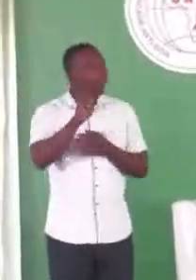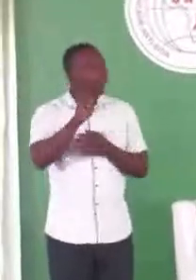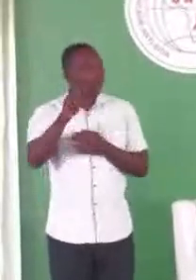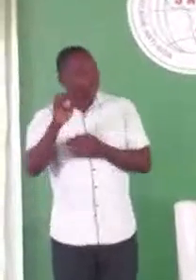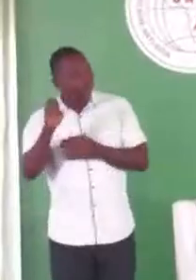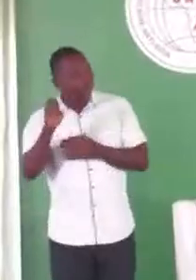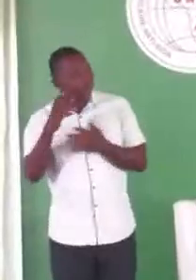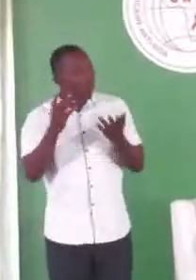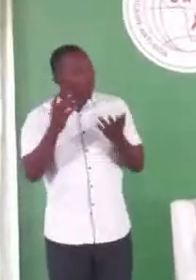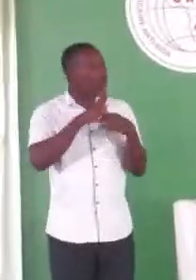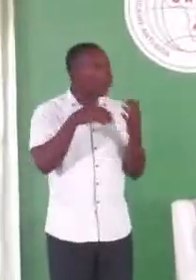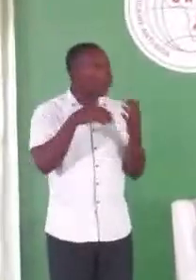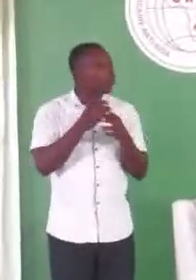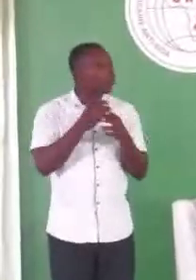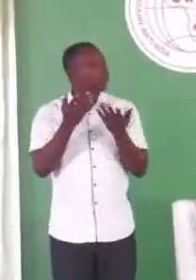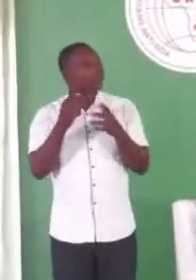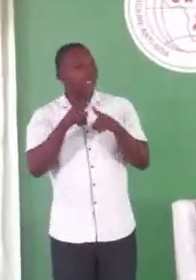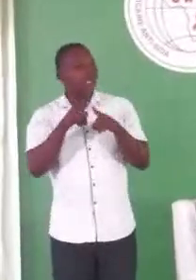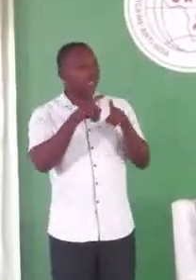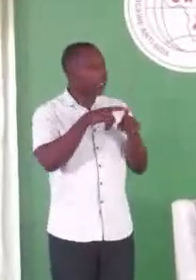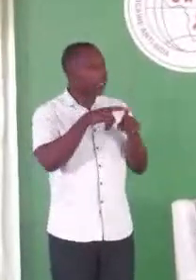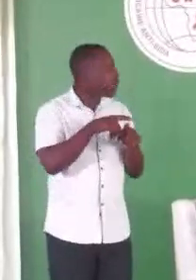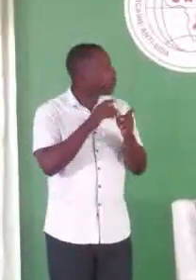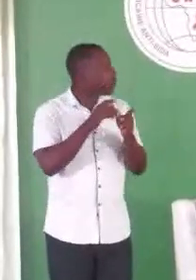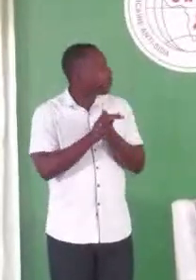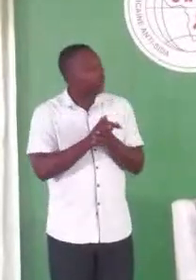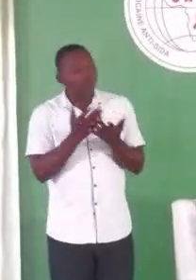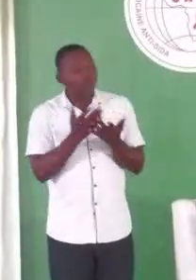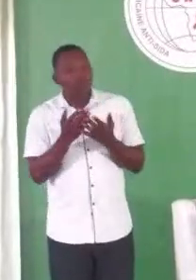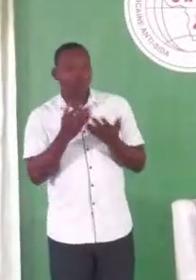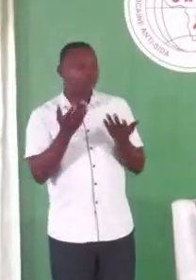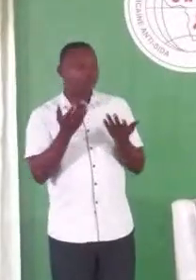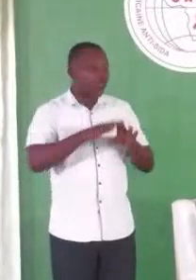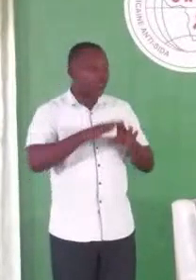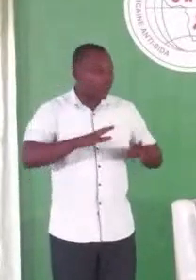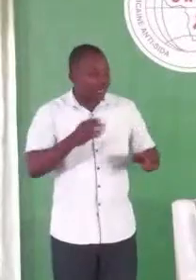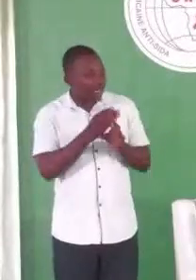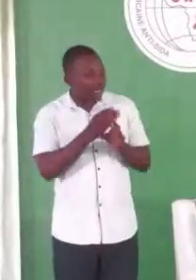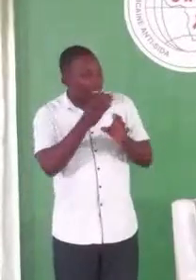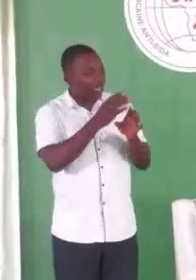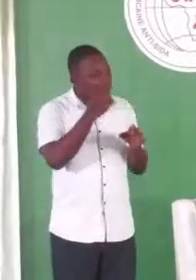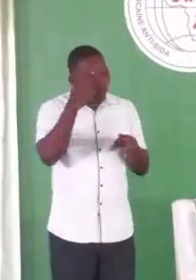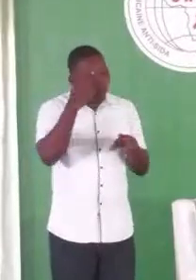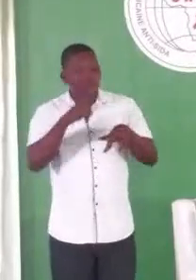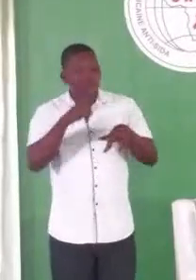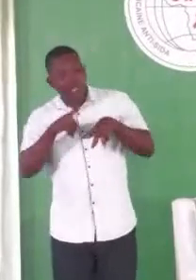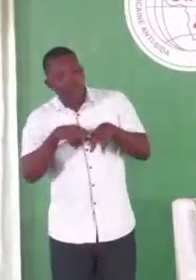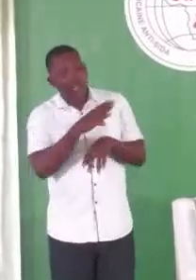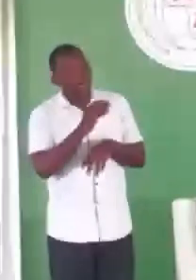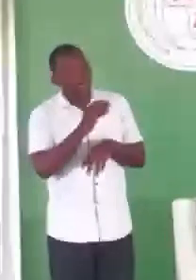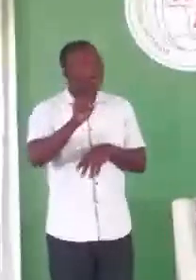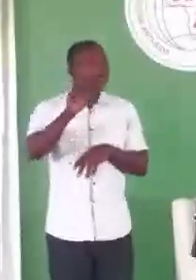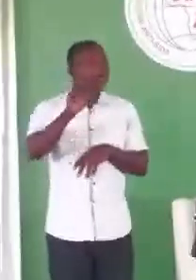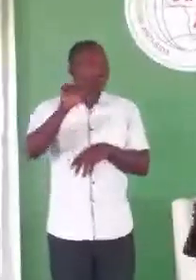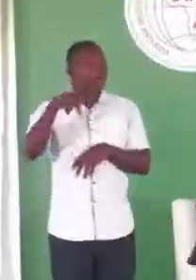antigen prevalence in under fives, the pediatric case rates for HIV and syphilis, but also